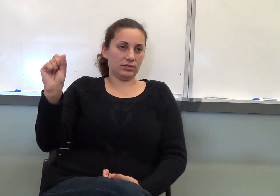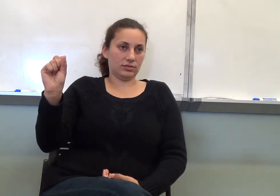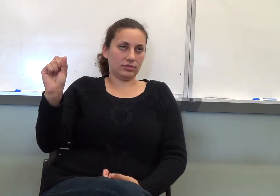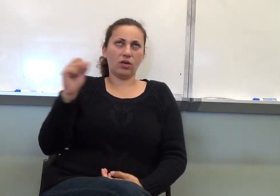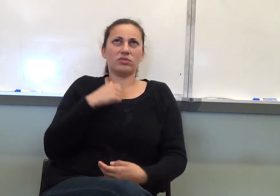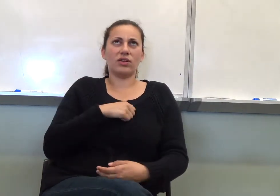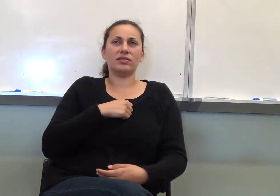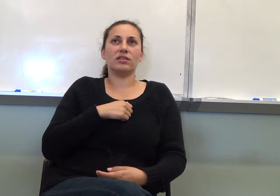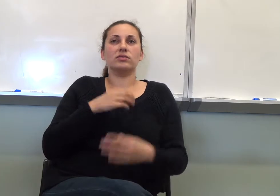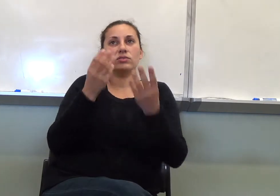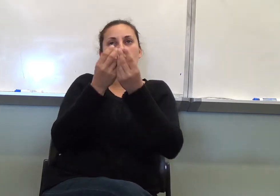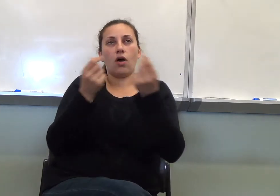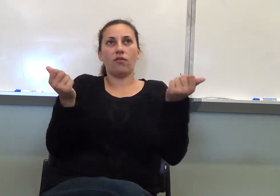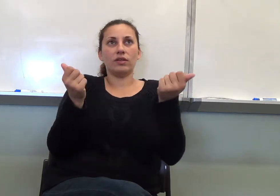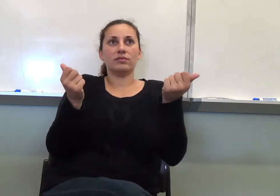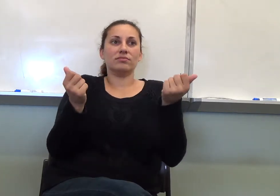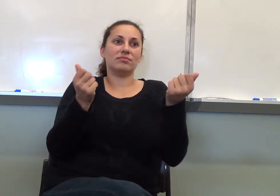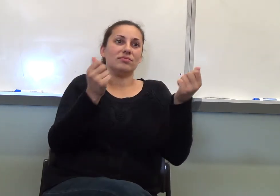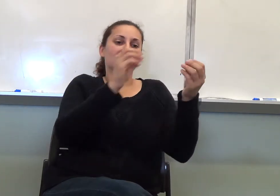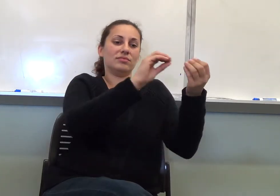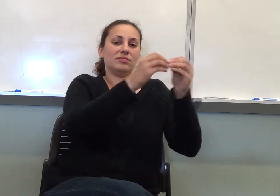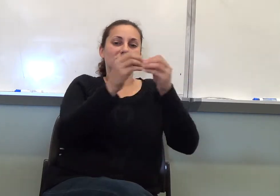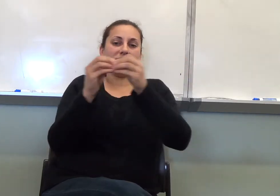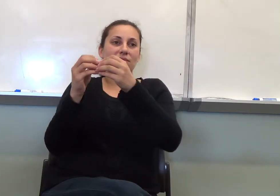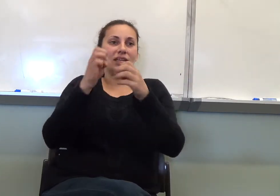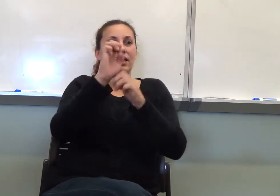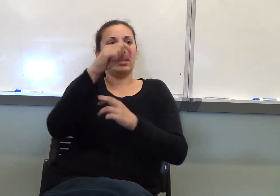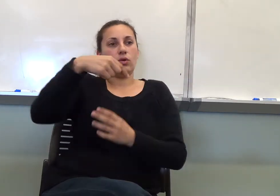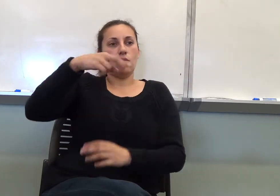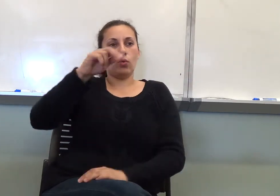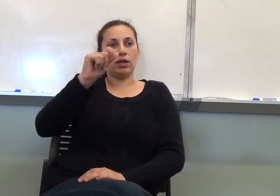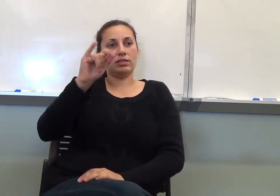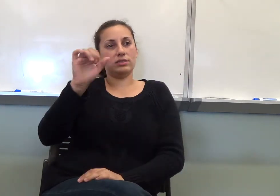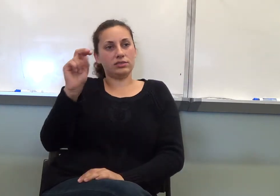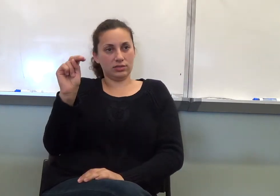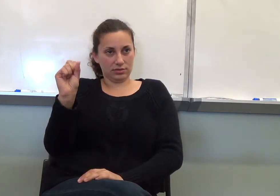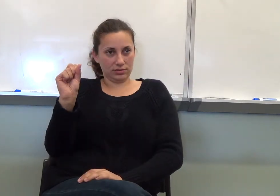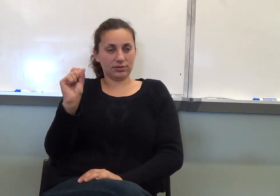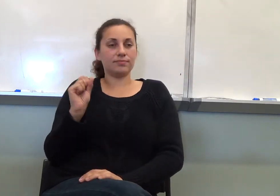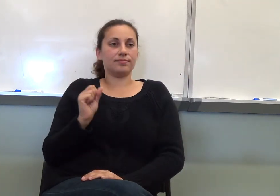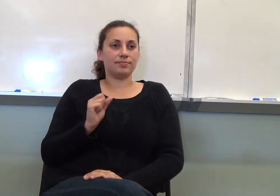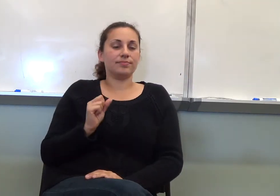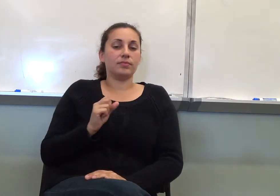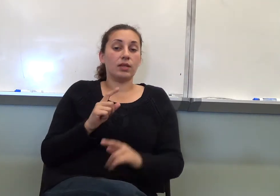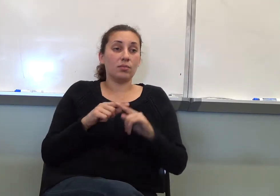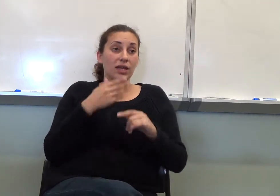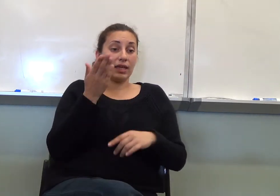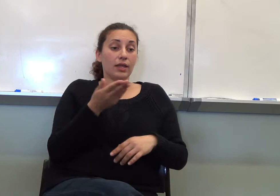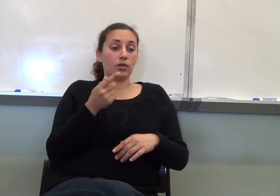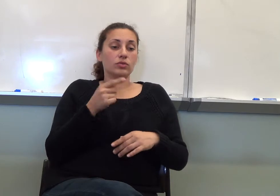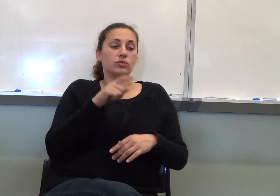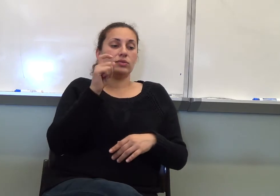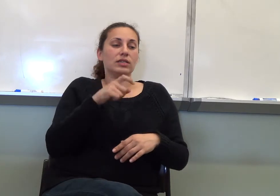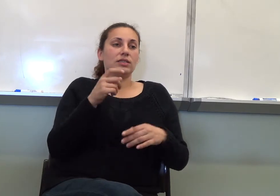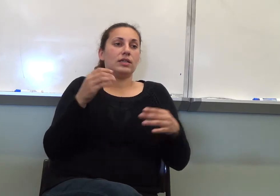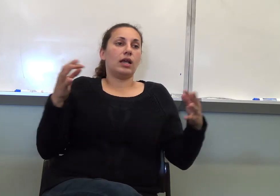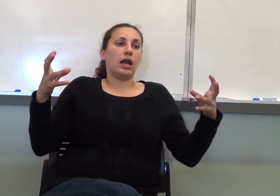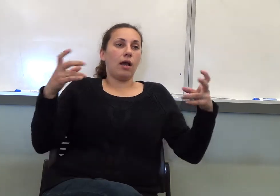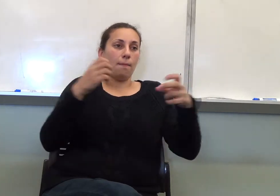But here, we're just simply asked to simplify by combining like terms. And you have to do what the question asks. So